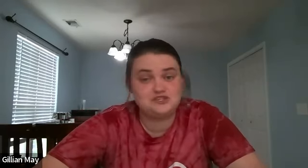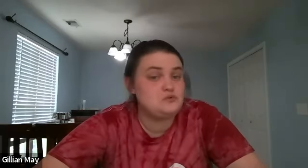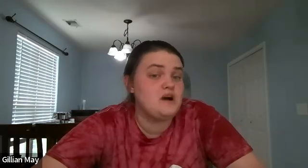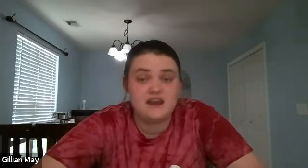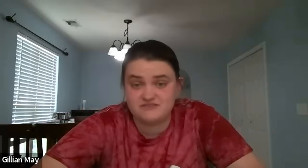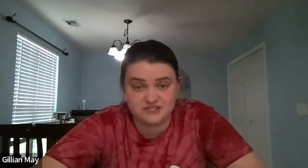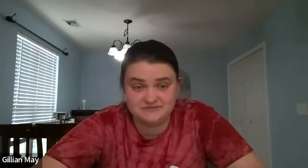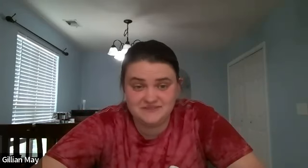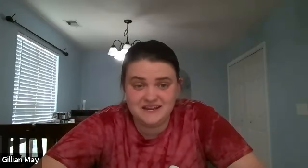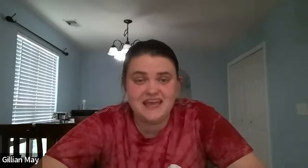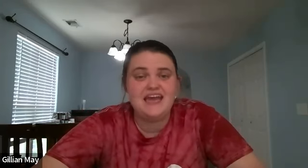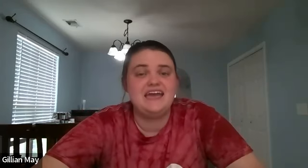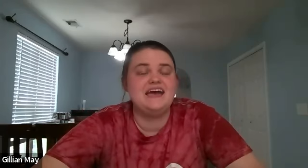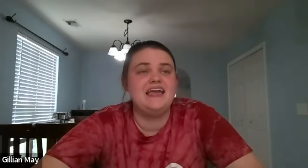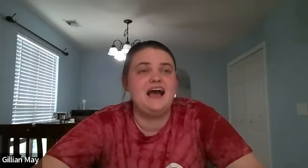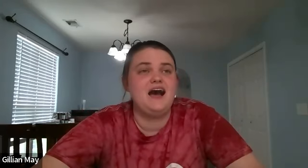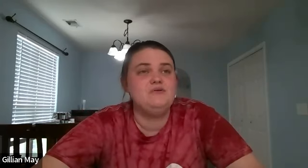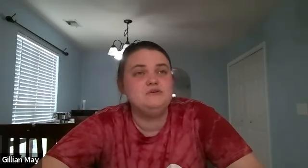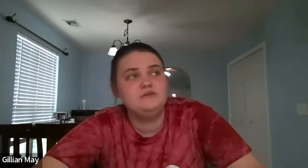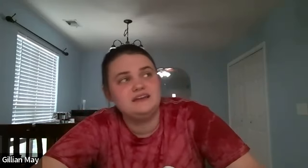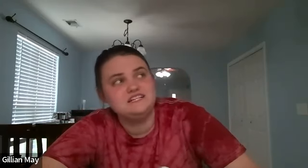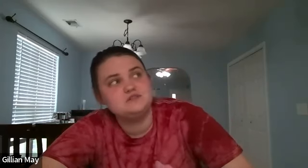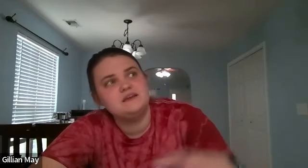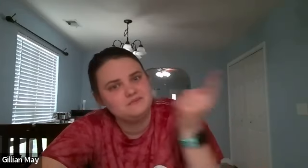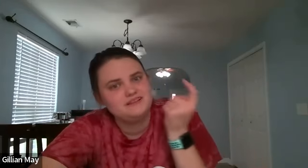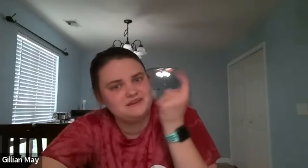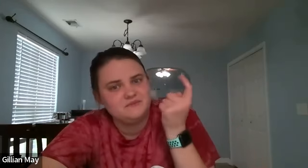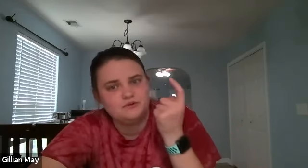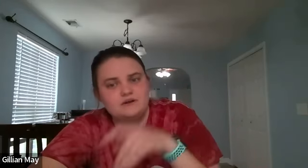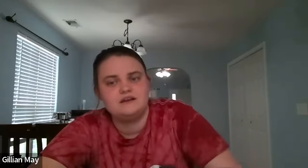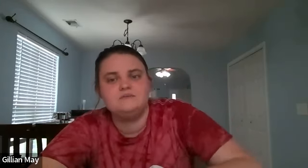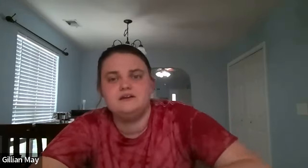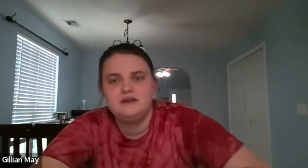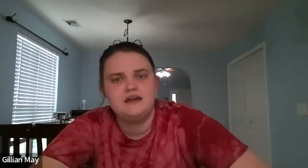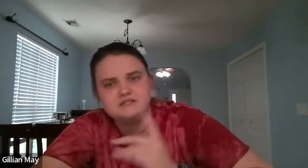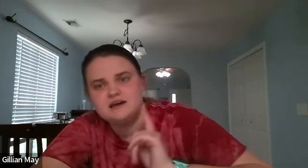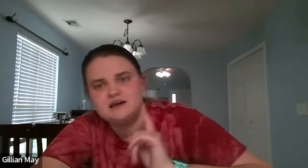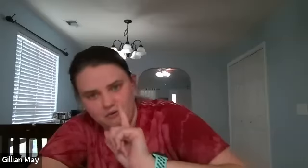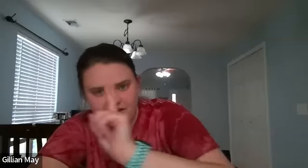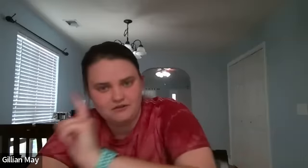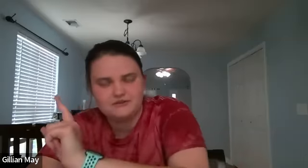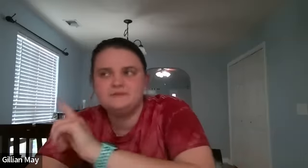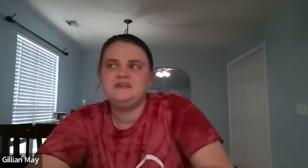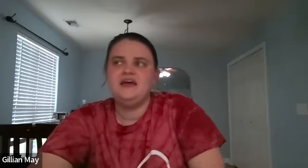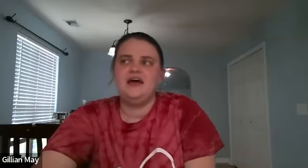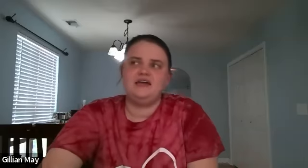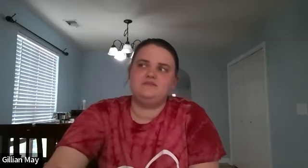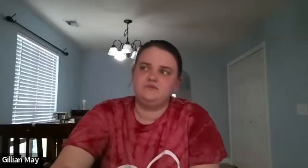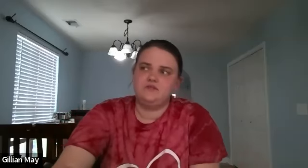you whatever. And I will, like, a teacher may be like, come here real quick. And I'm like, okay, what's up? And I'll walk over and they'll